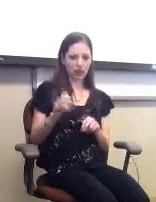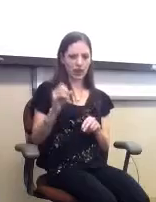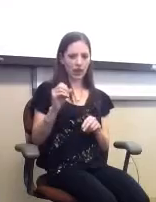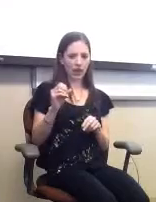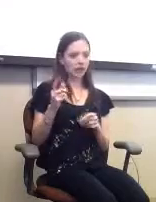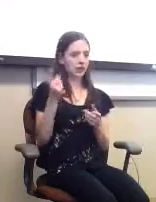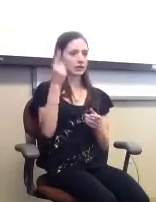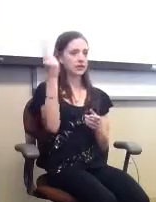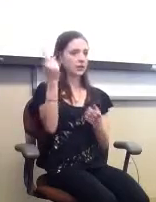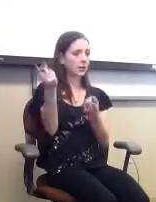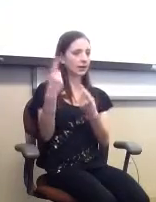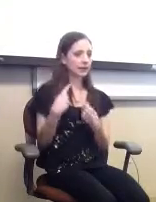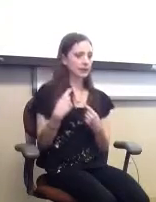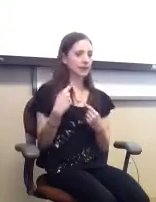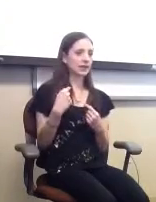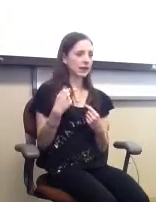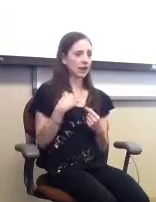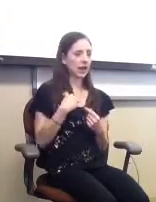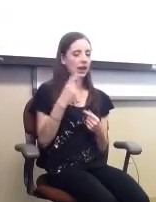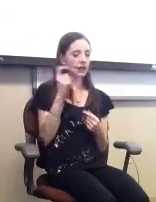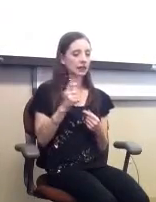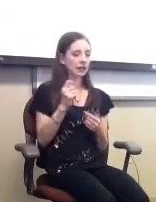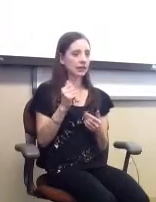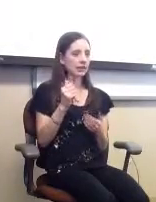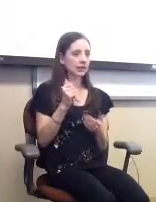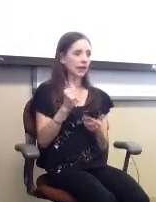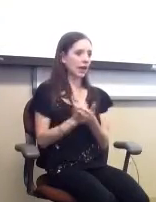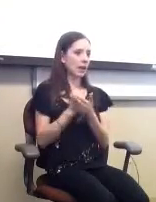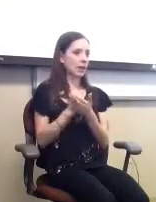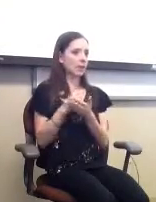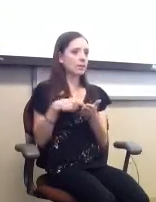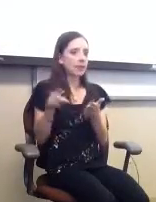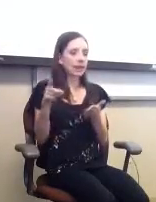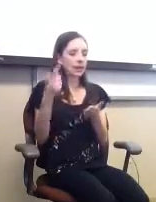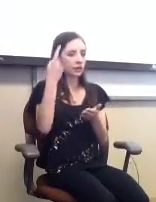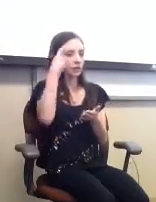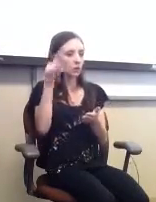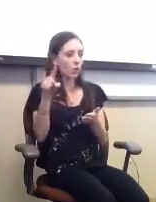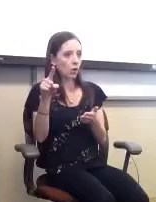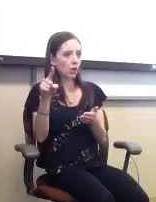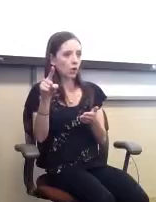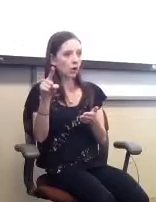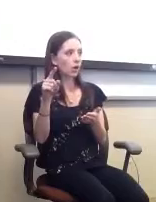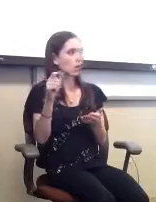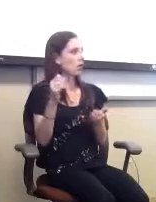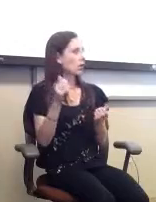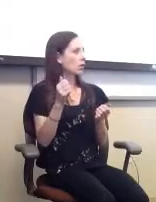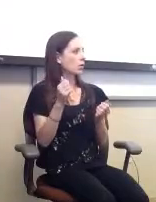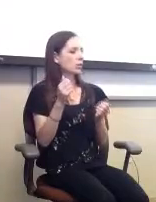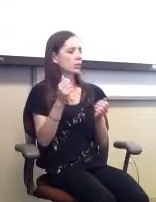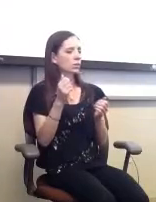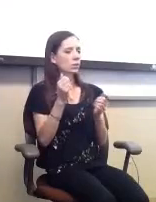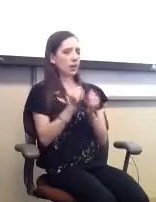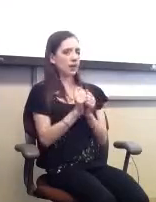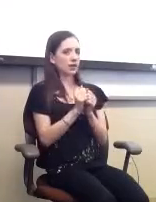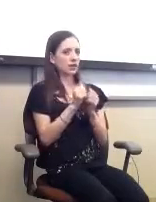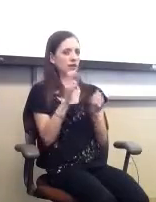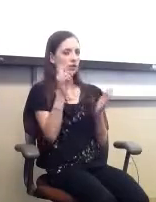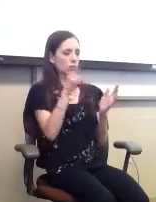around the paperwork? Well, no. If that were the case, I would look at, you know, A, B, C, and D. So those are the conversations he's looking